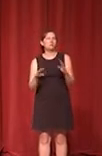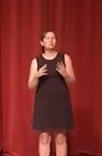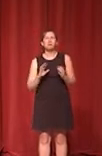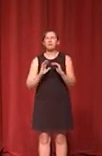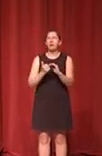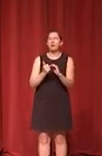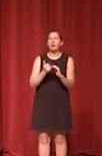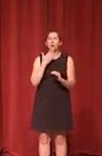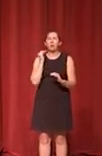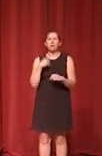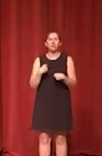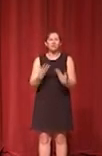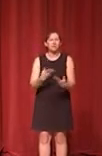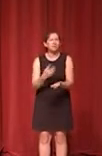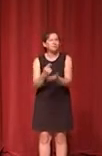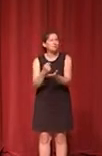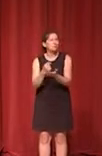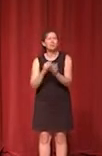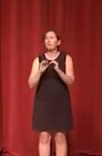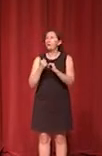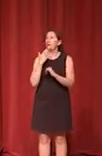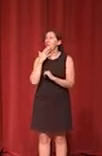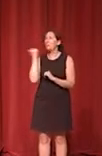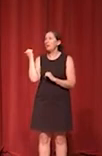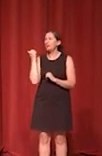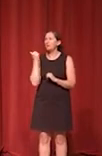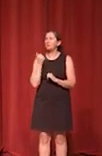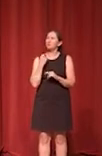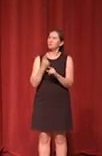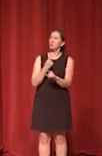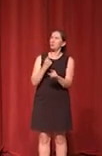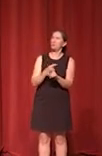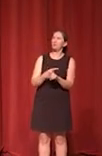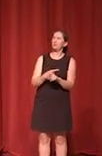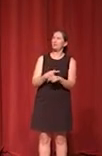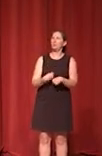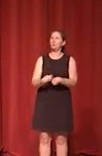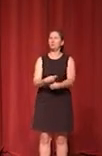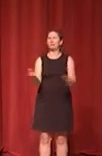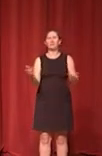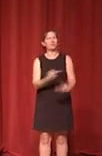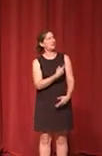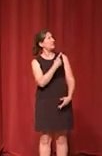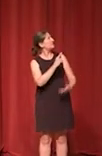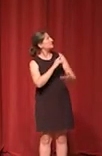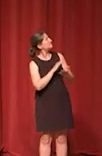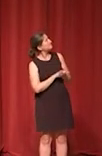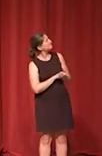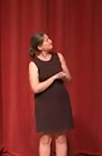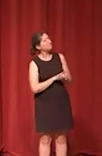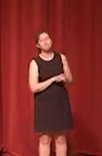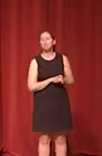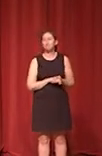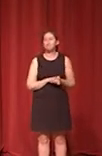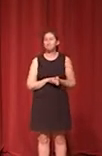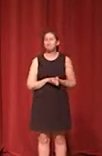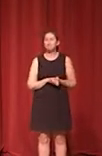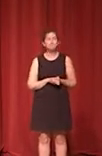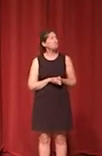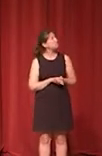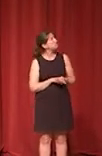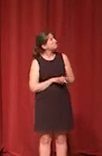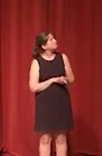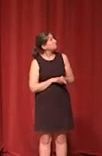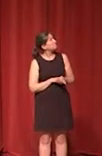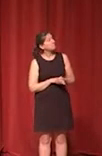understand the best way we can use this medication appropriately. Next slide. And so how do we go